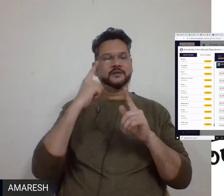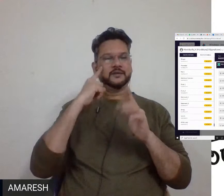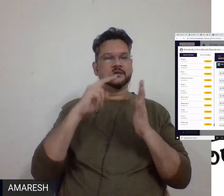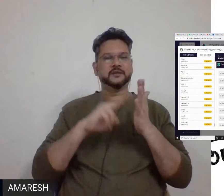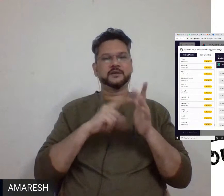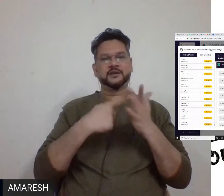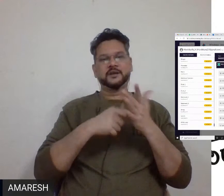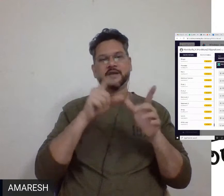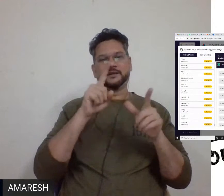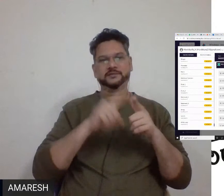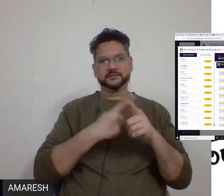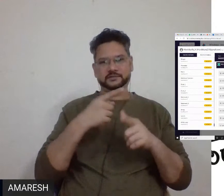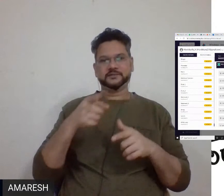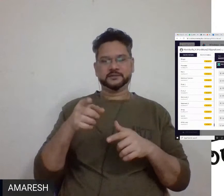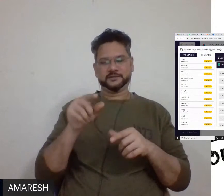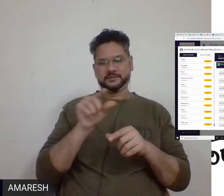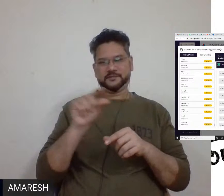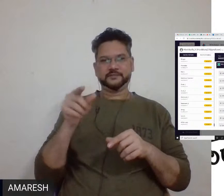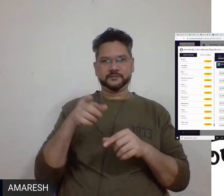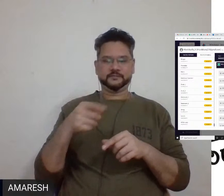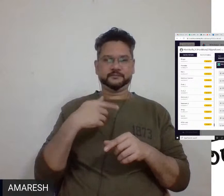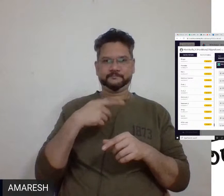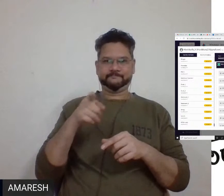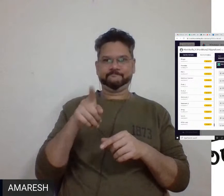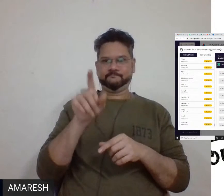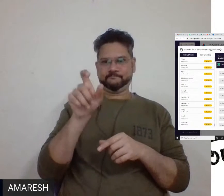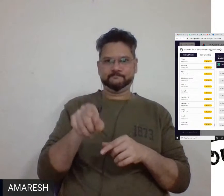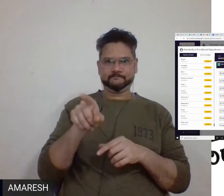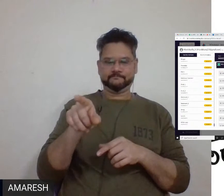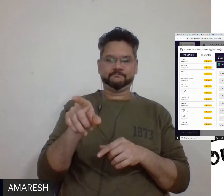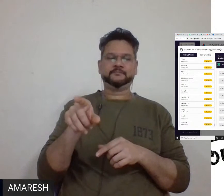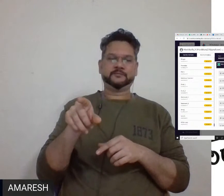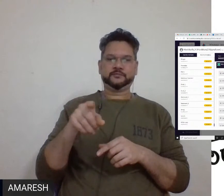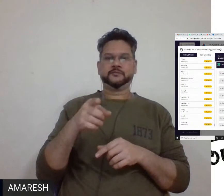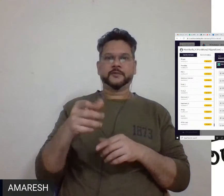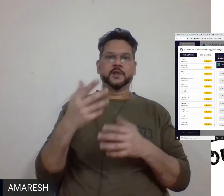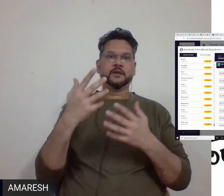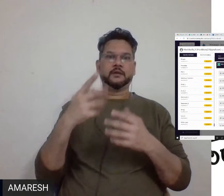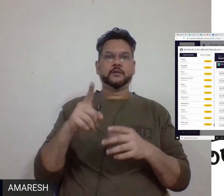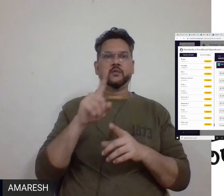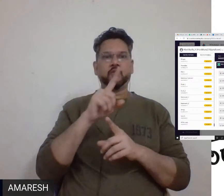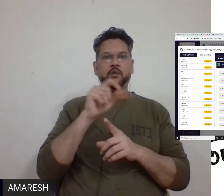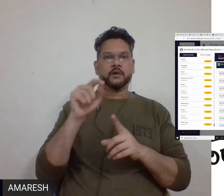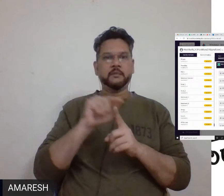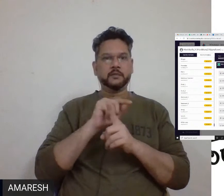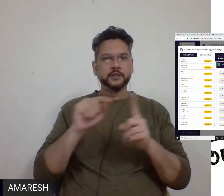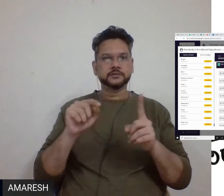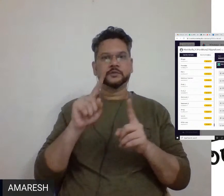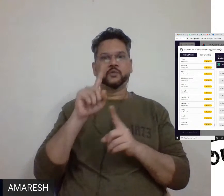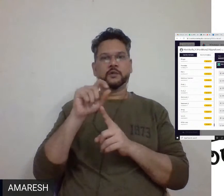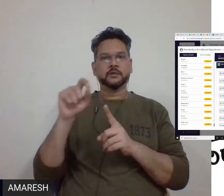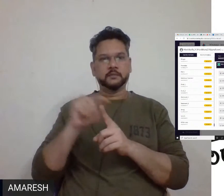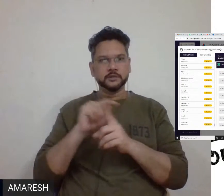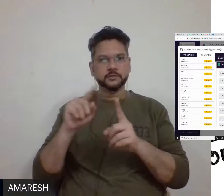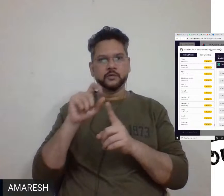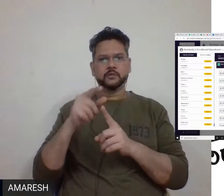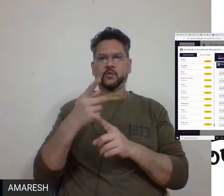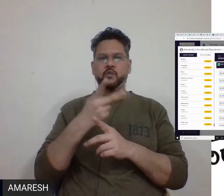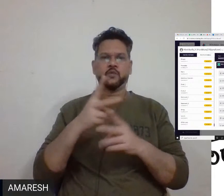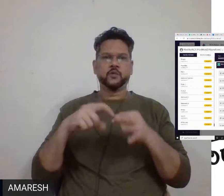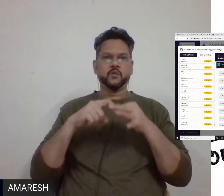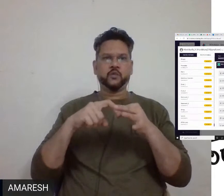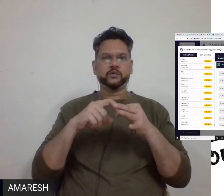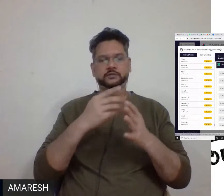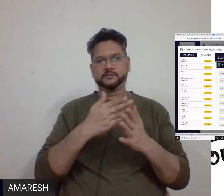report, which shows, and this person has got 100% in all these different problems, right? Now let us say we are talking about some of ASCII